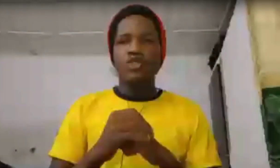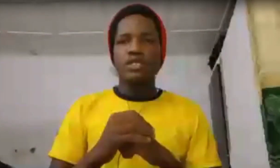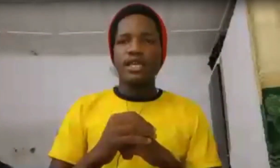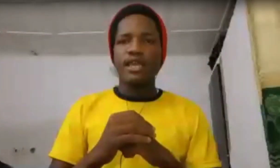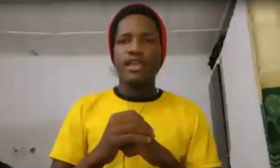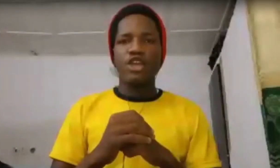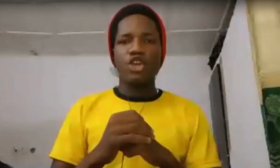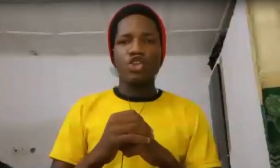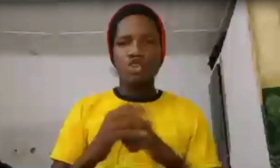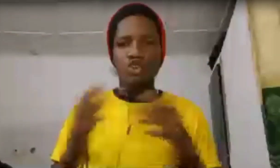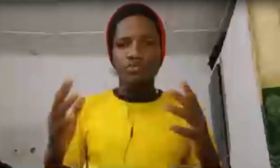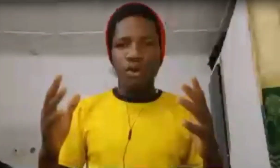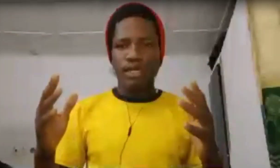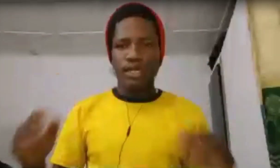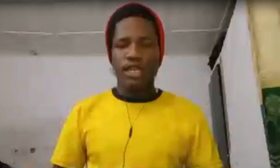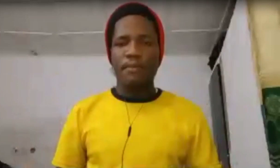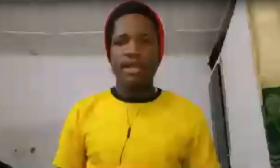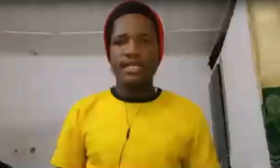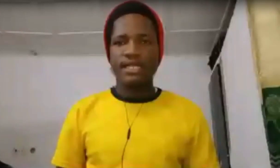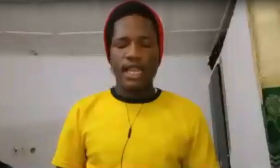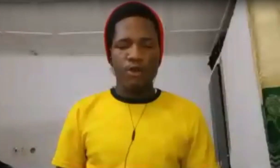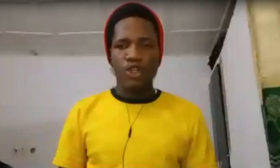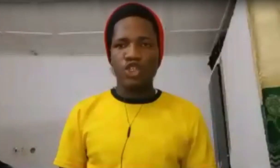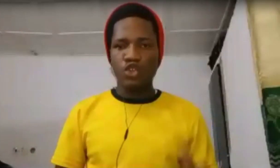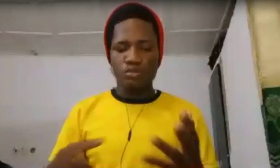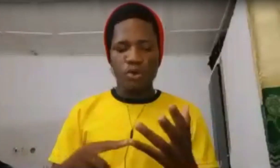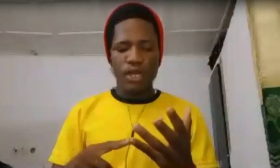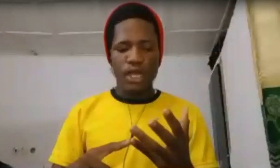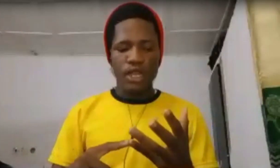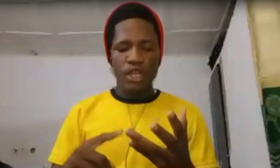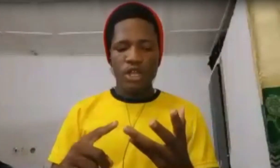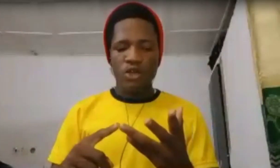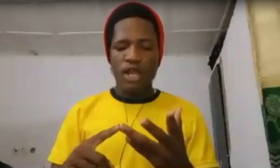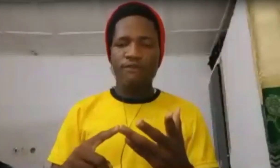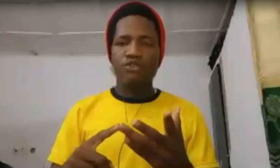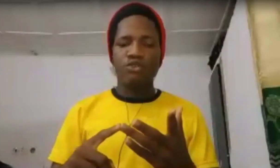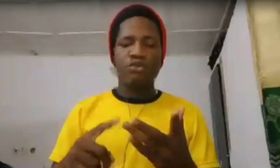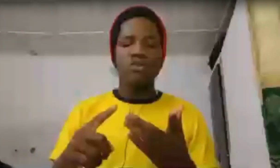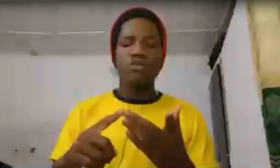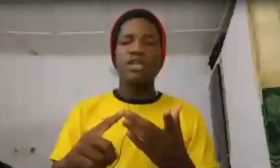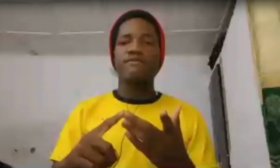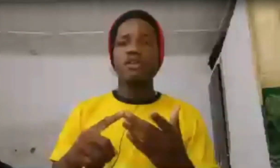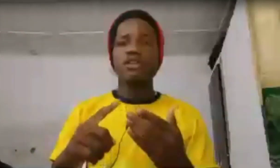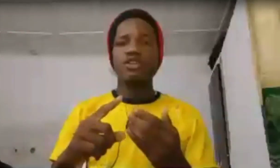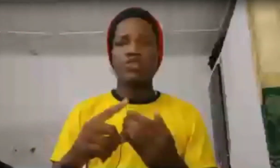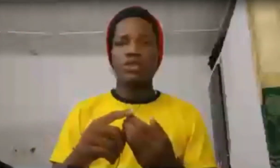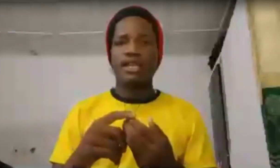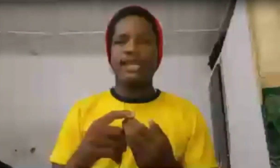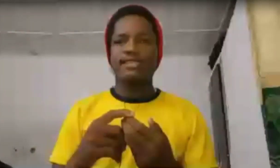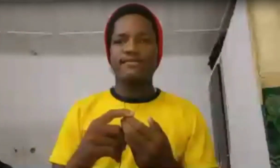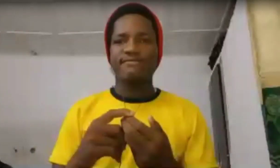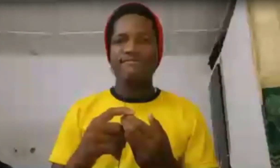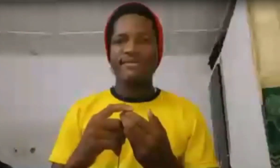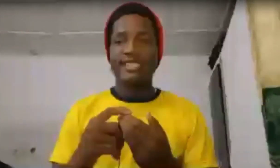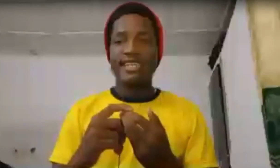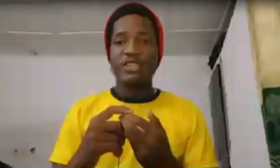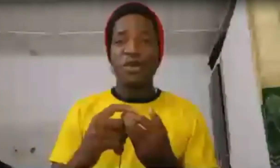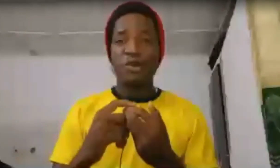To say good morning in American Sign Language, good morning, good afternoon, good evening, good night. These are the things we're going